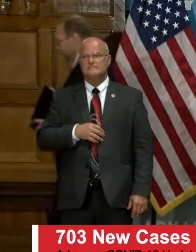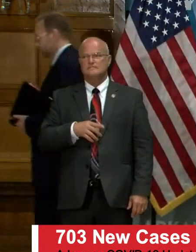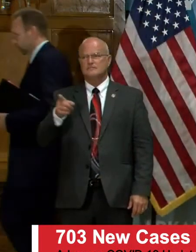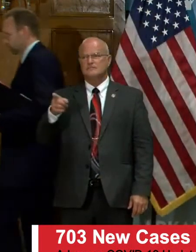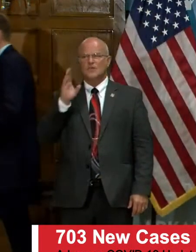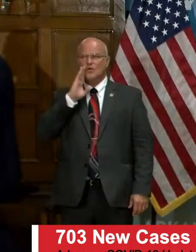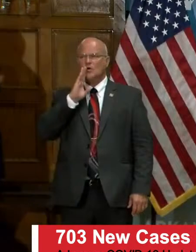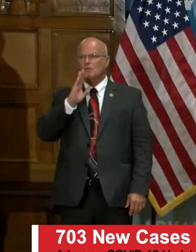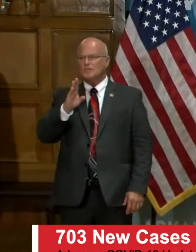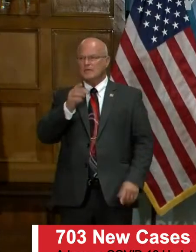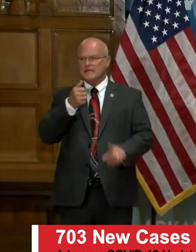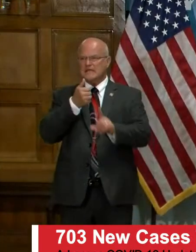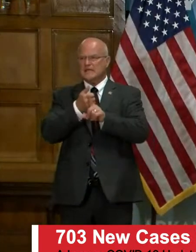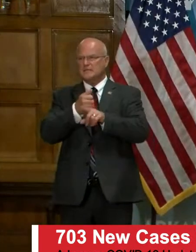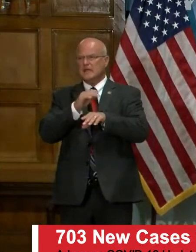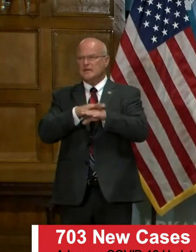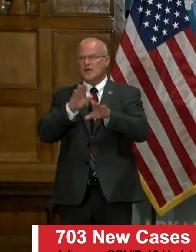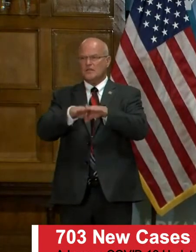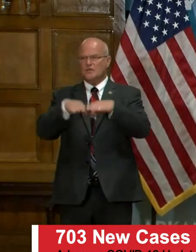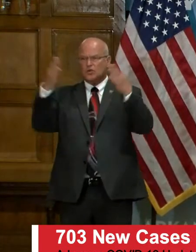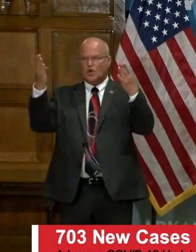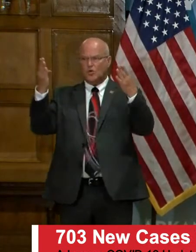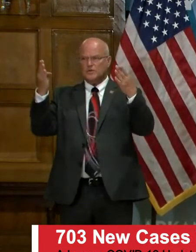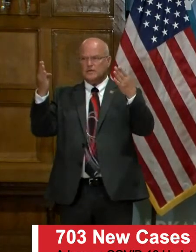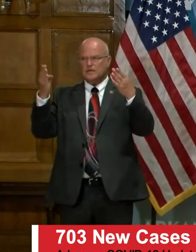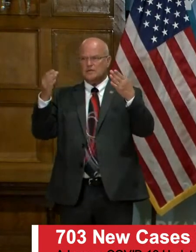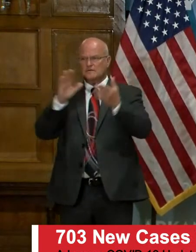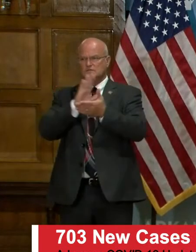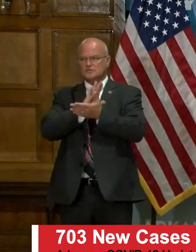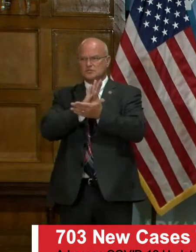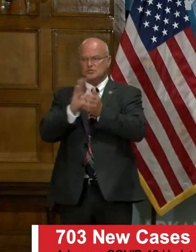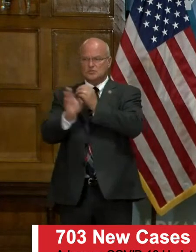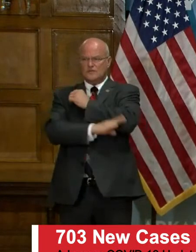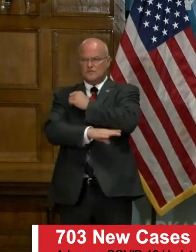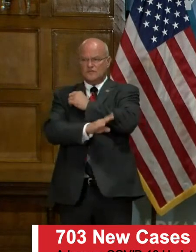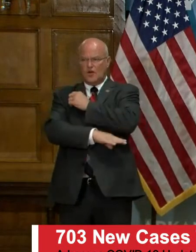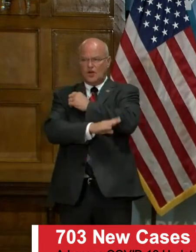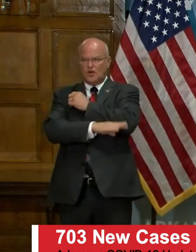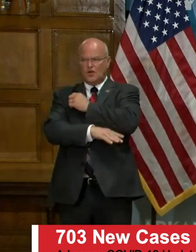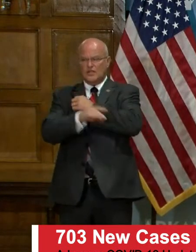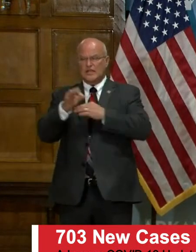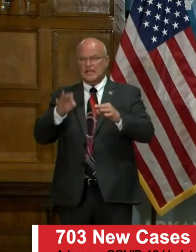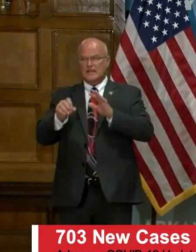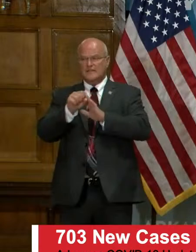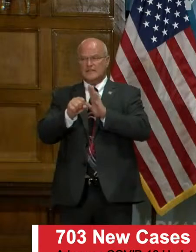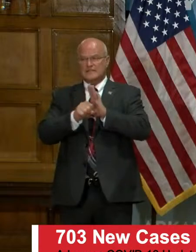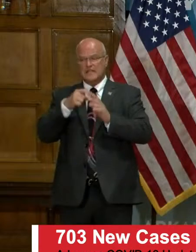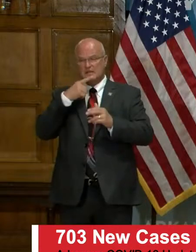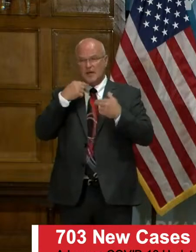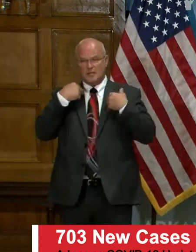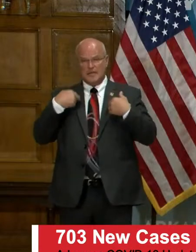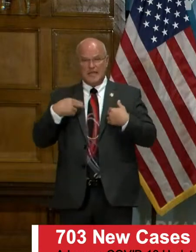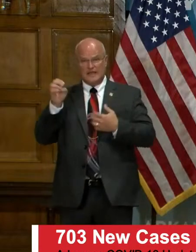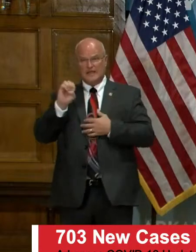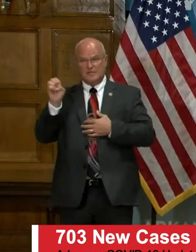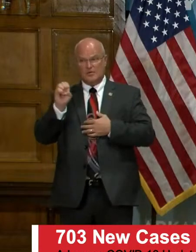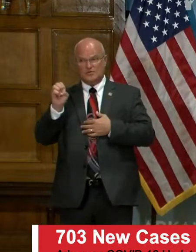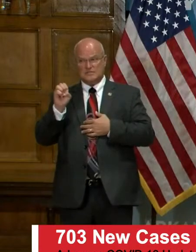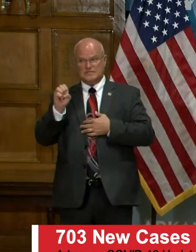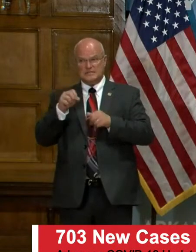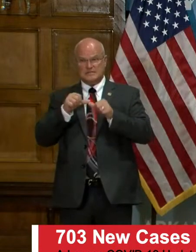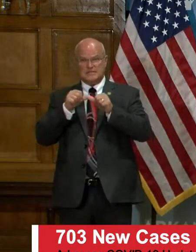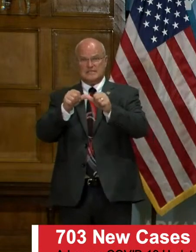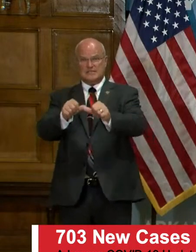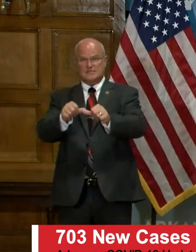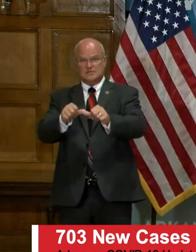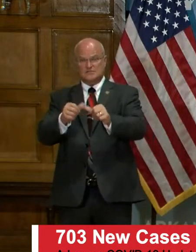Governor, will there be an impact on the reopening of schools in the fall if the state's public health emergency status